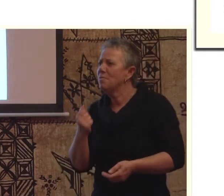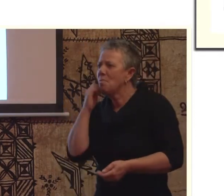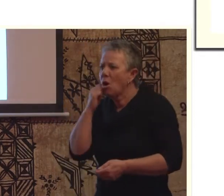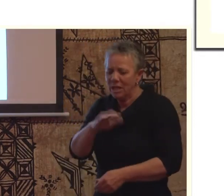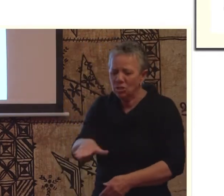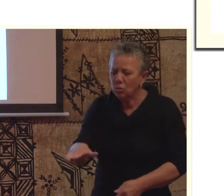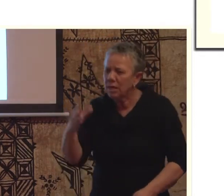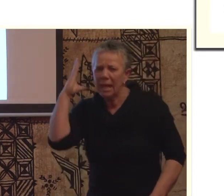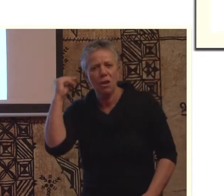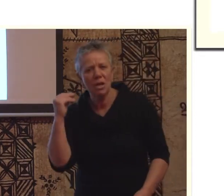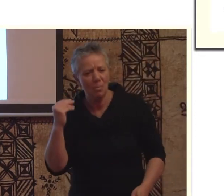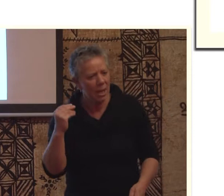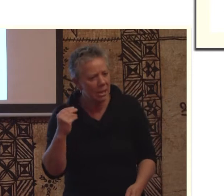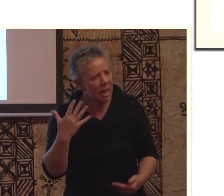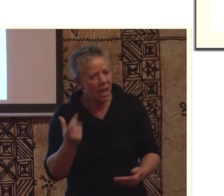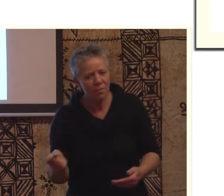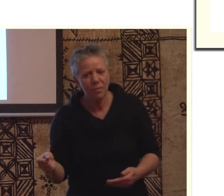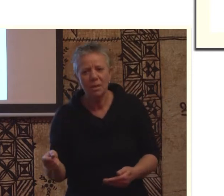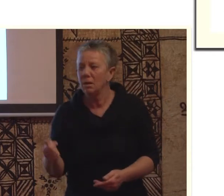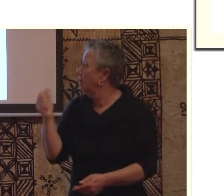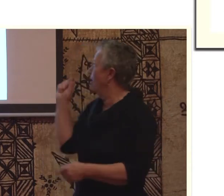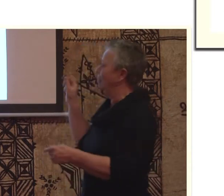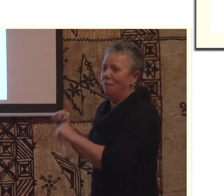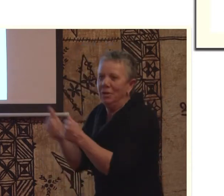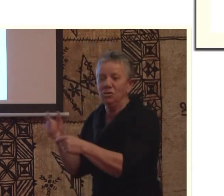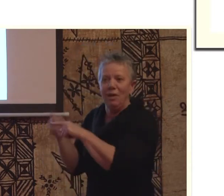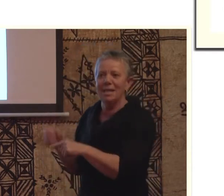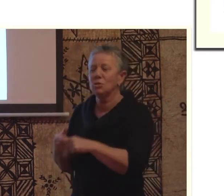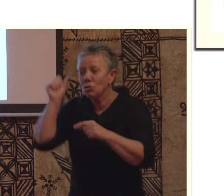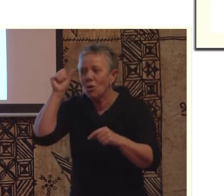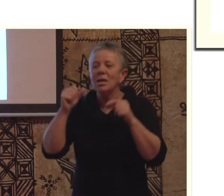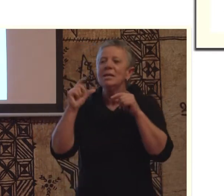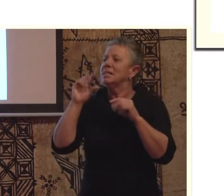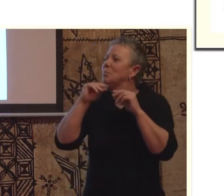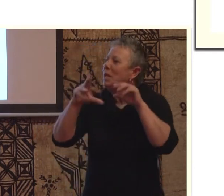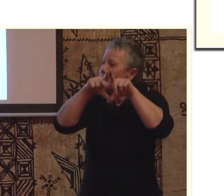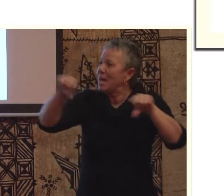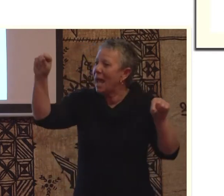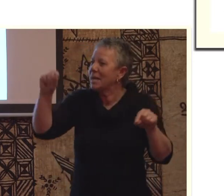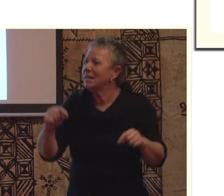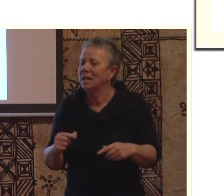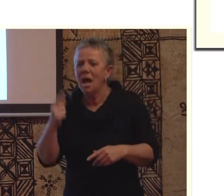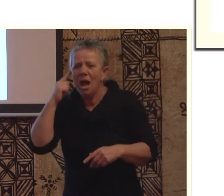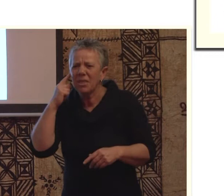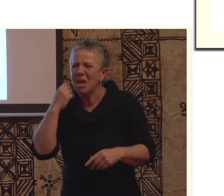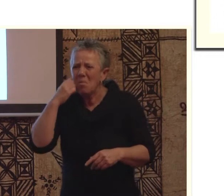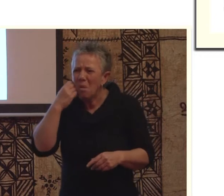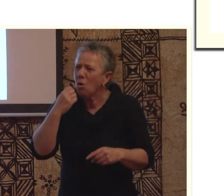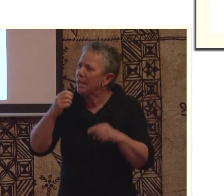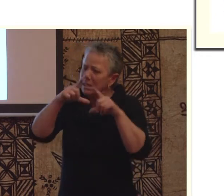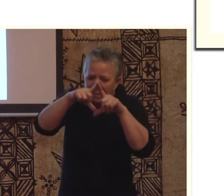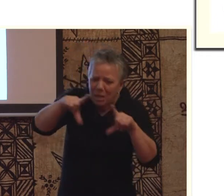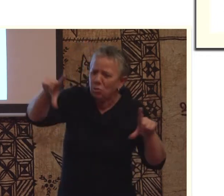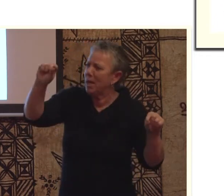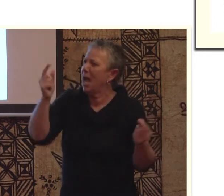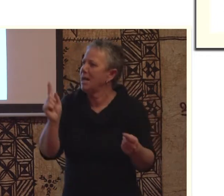impairment. So that was the speech banana, and I've been trying to think about what a Māori speech banana might look like and been